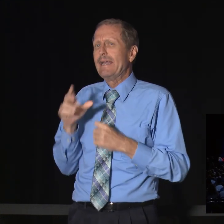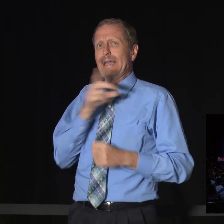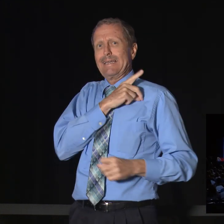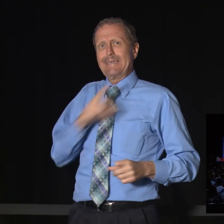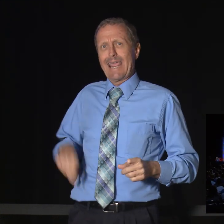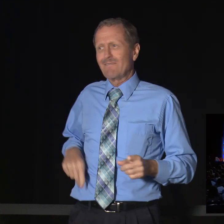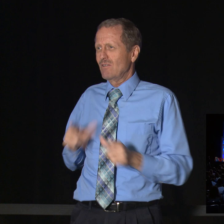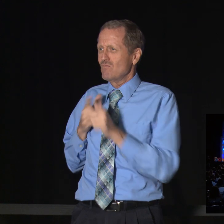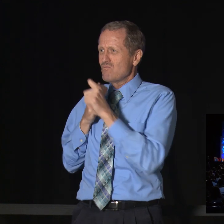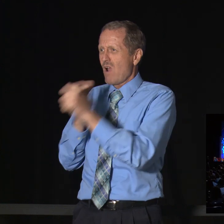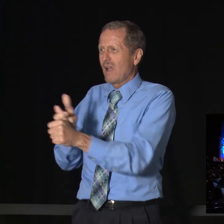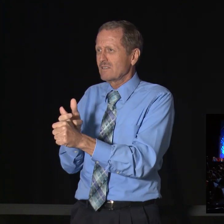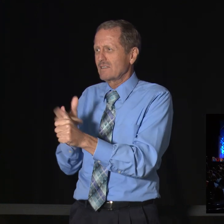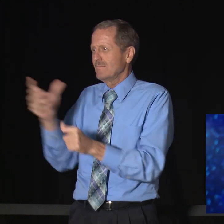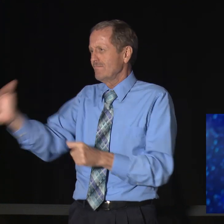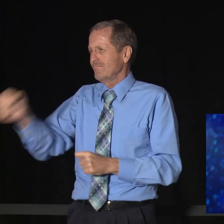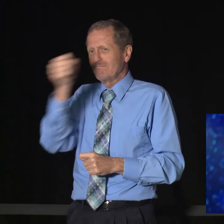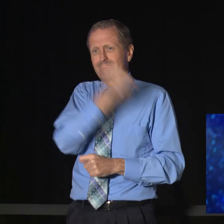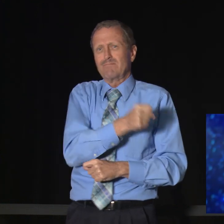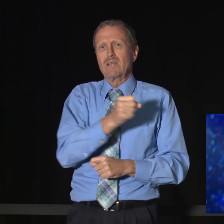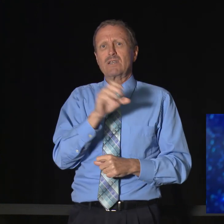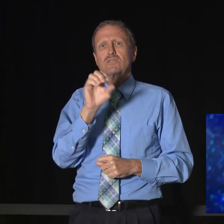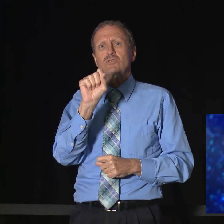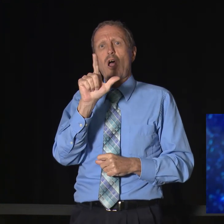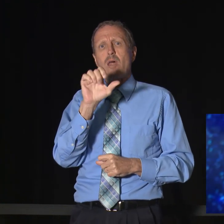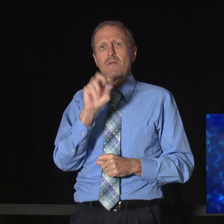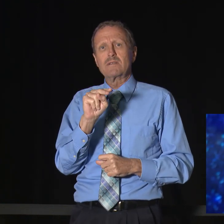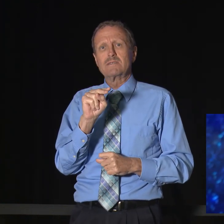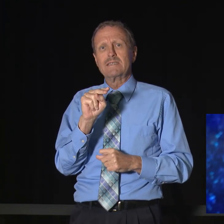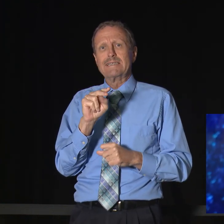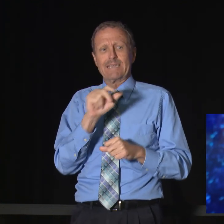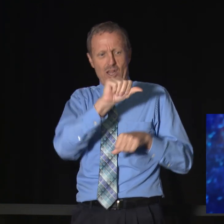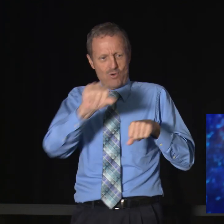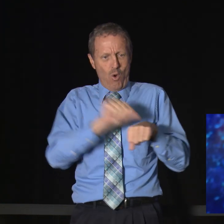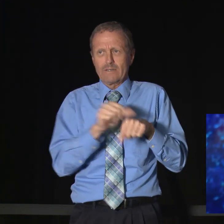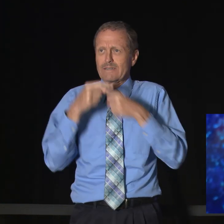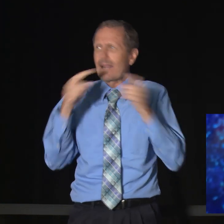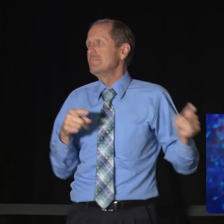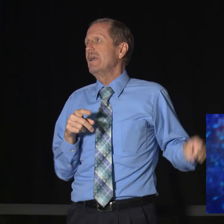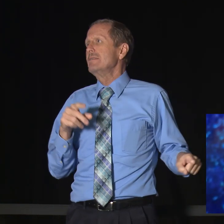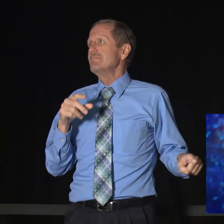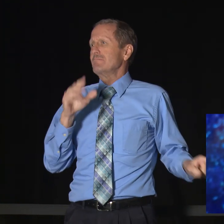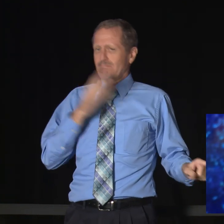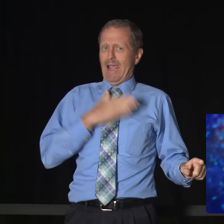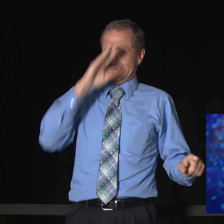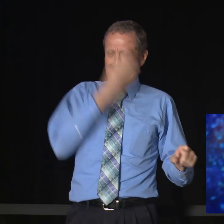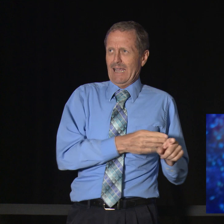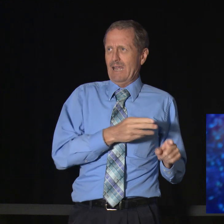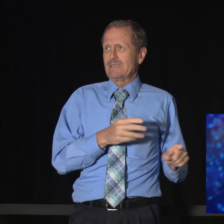and places Solomon on the throne and has him anointed and declared to be king.